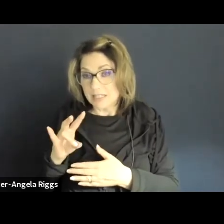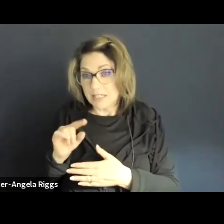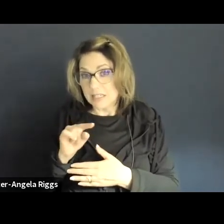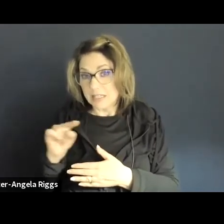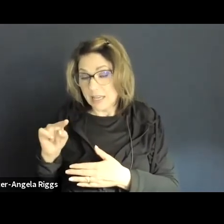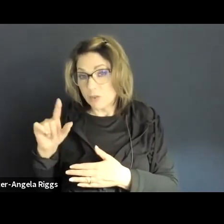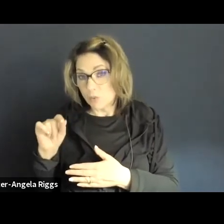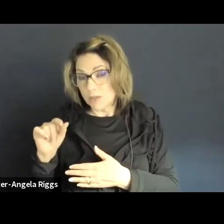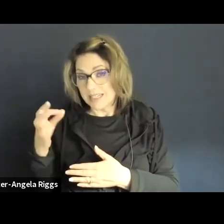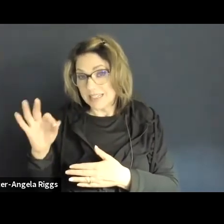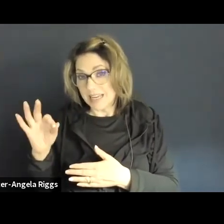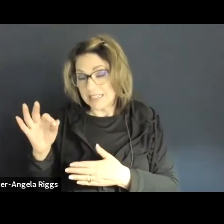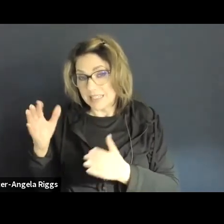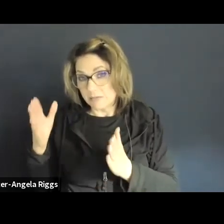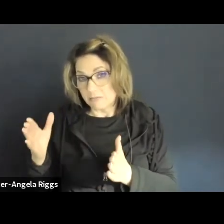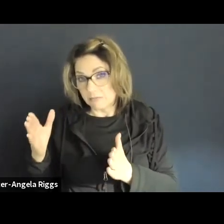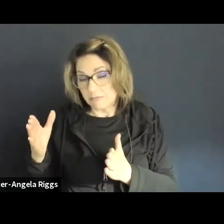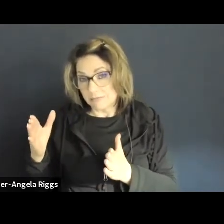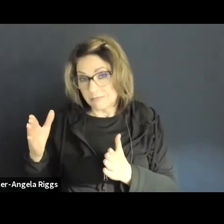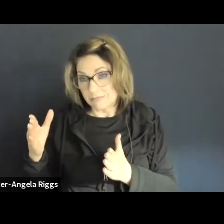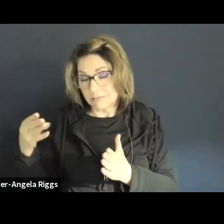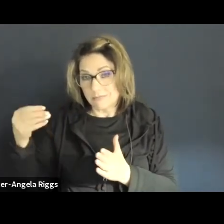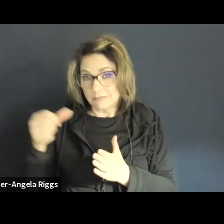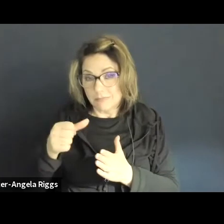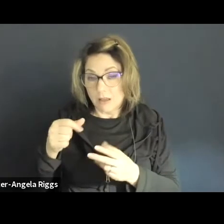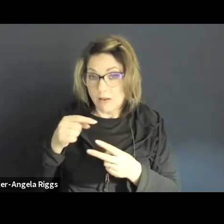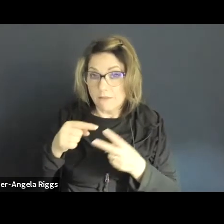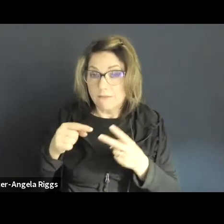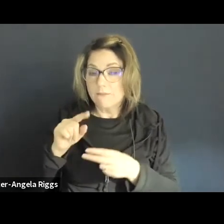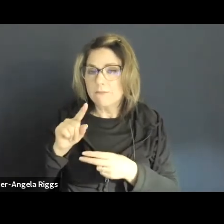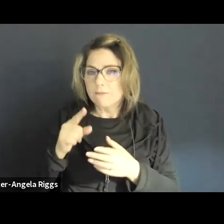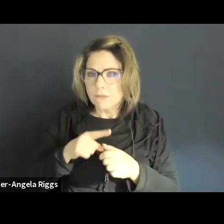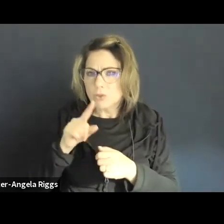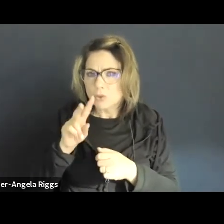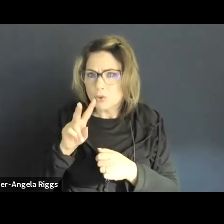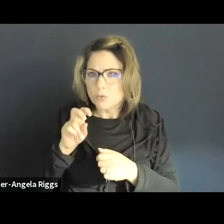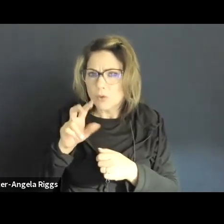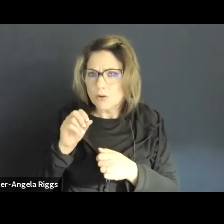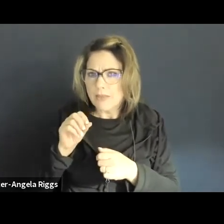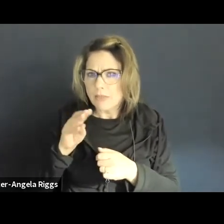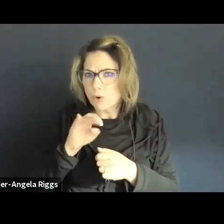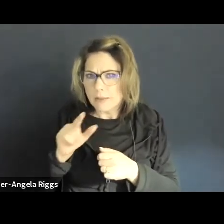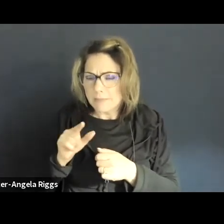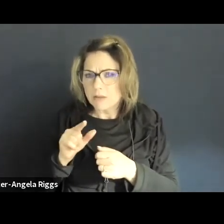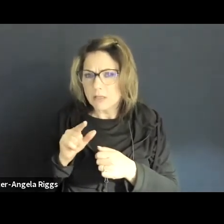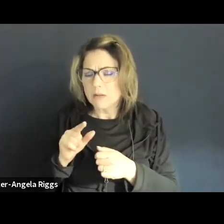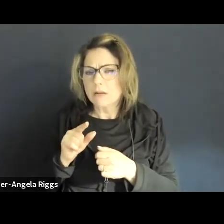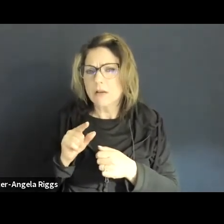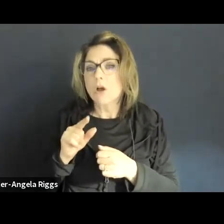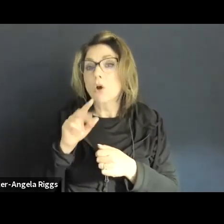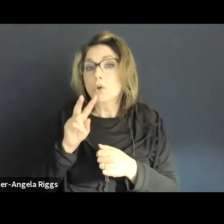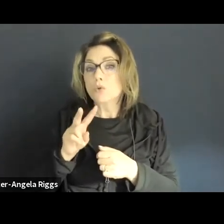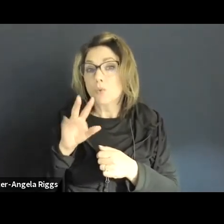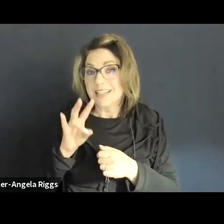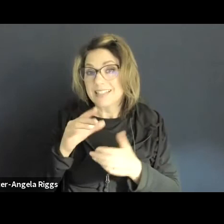year 2019 appropriations. The first 230 million has resulted in 27,000